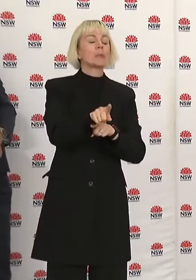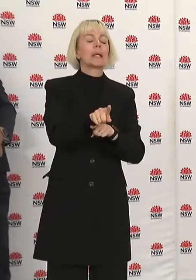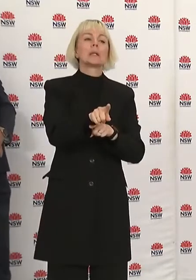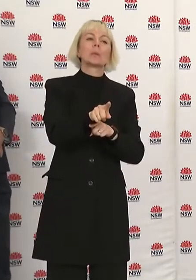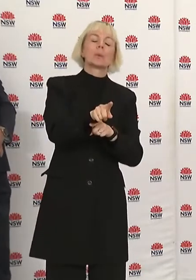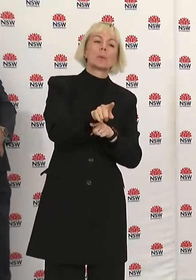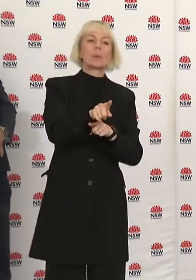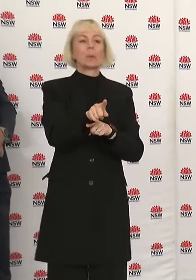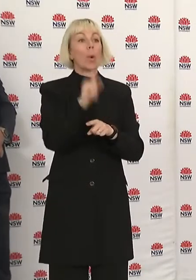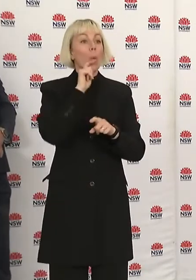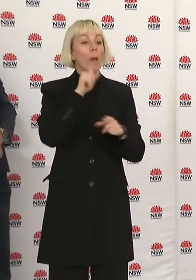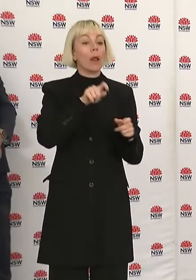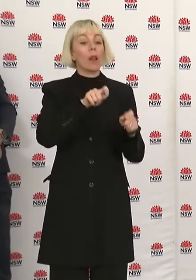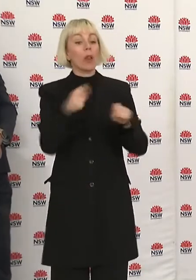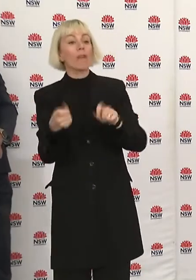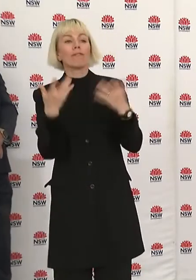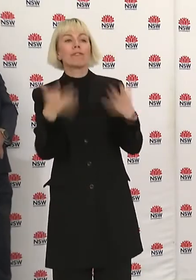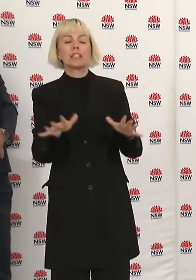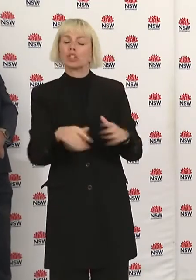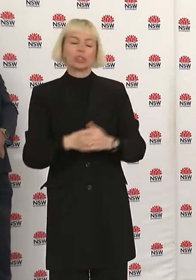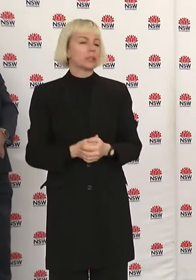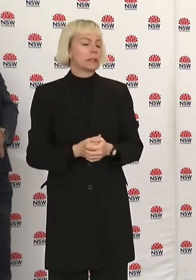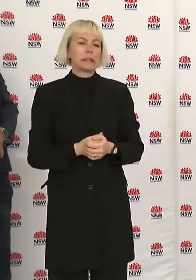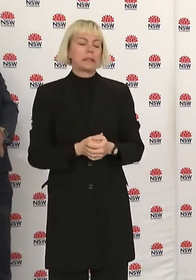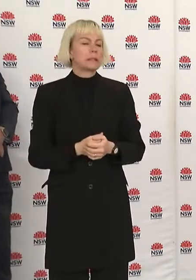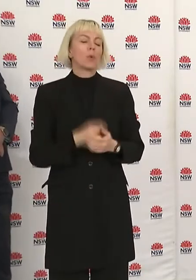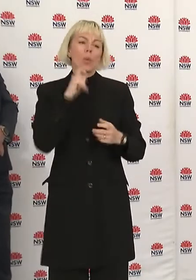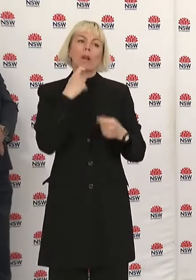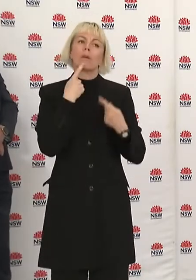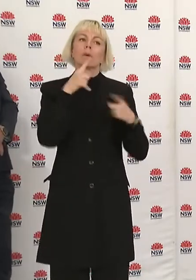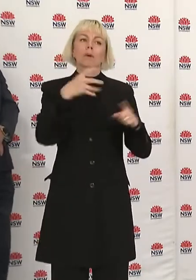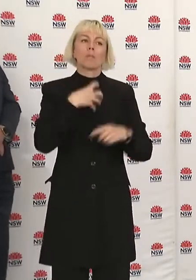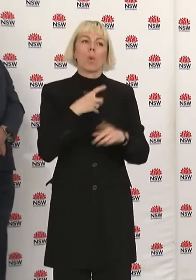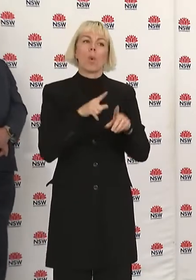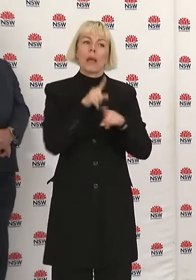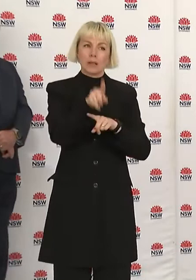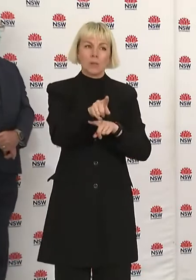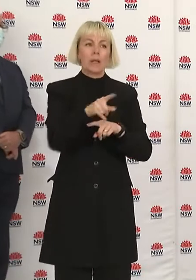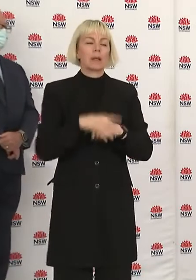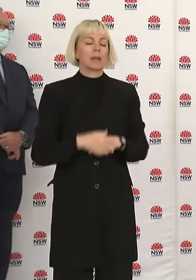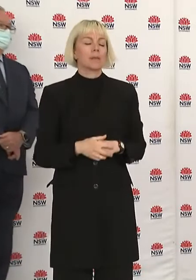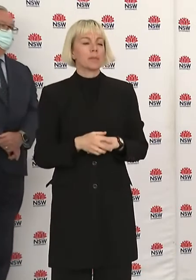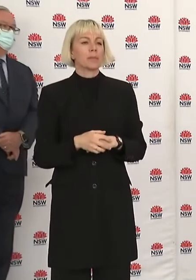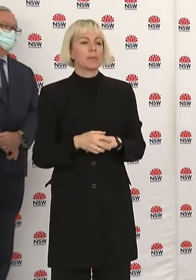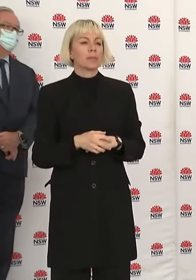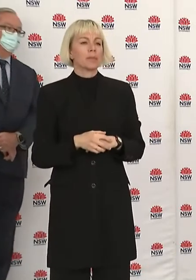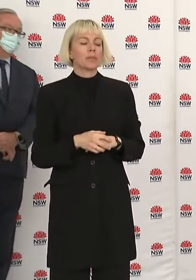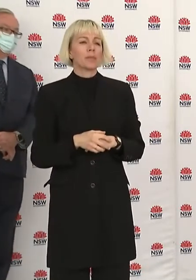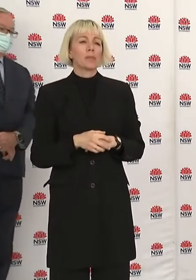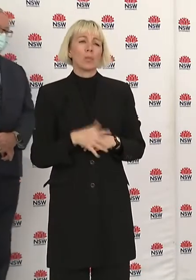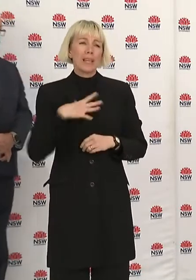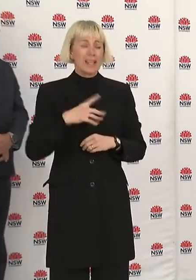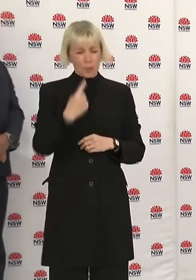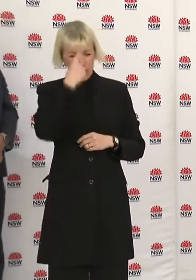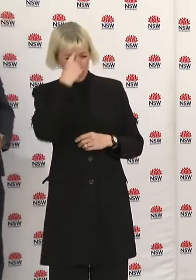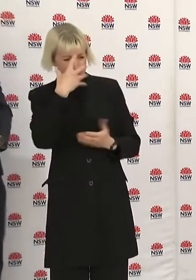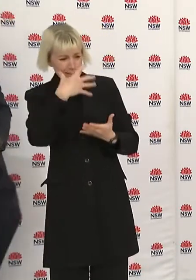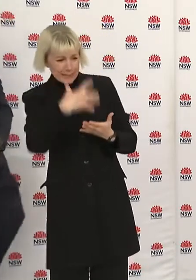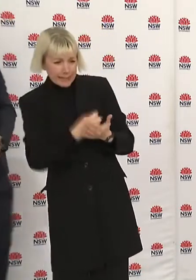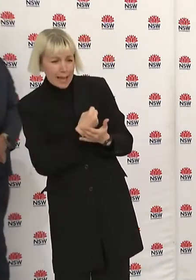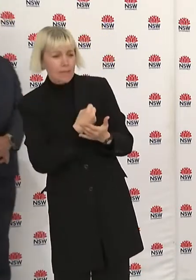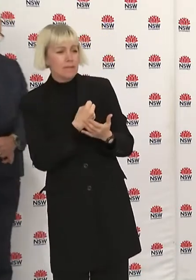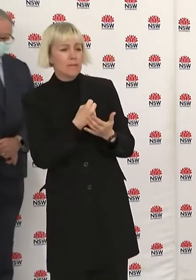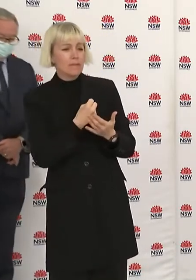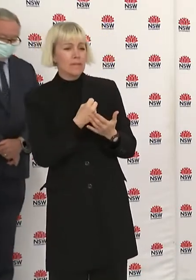stress again that our citizens should look forward to how we can live as freely and as safely as possible in August, September